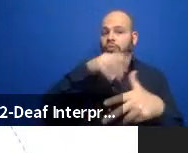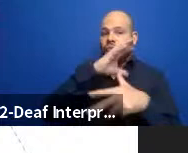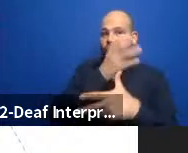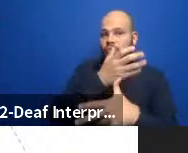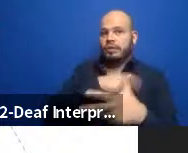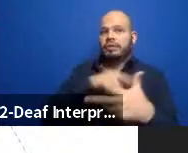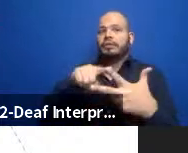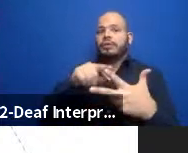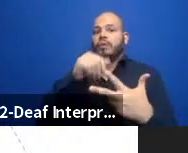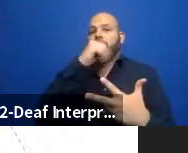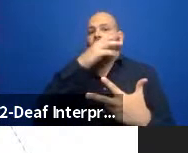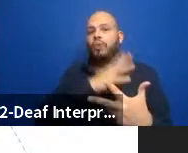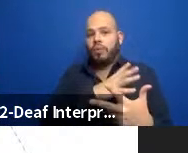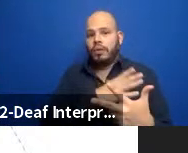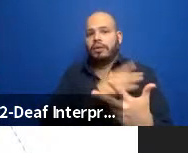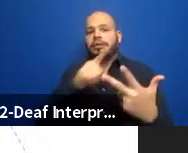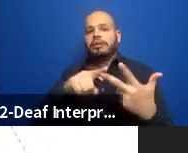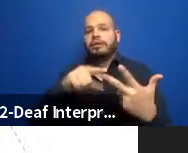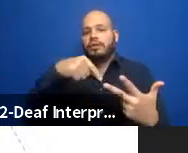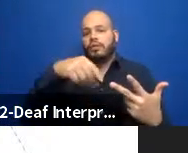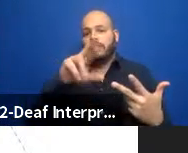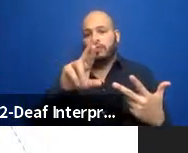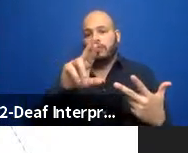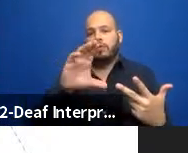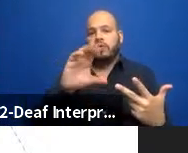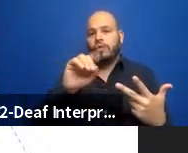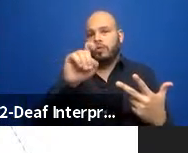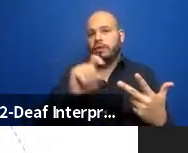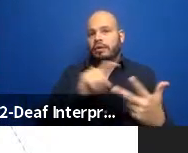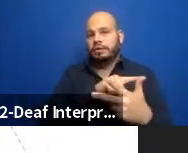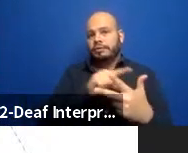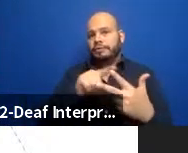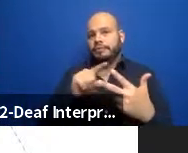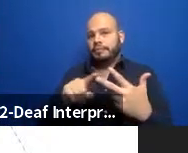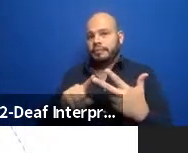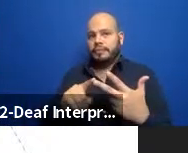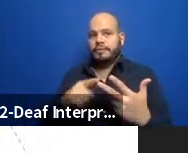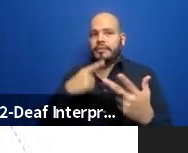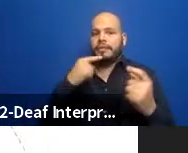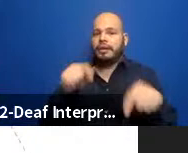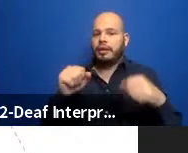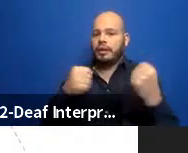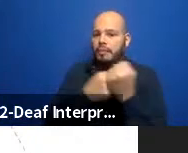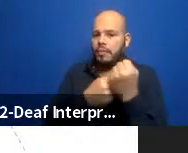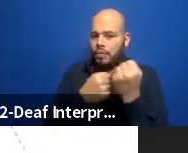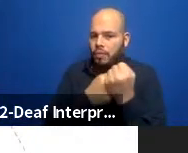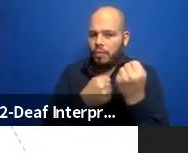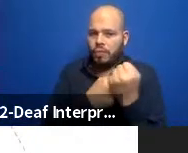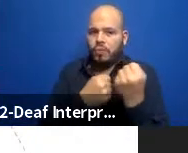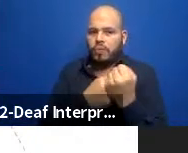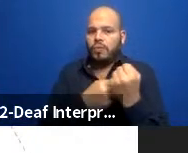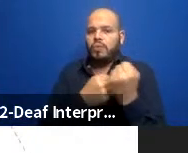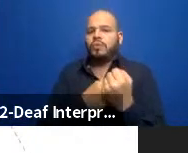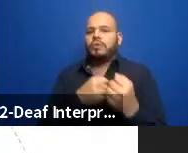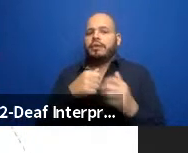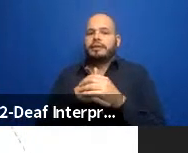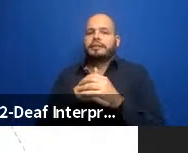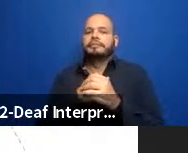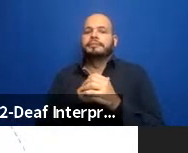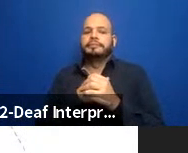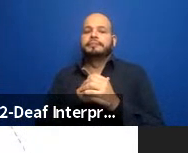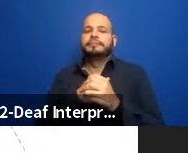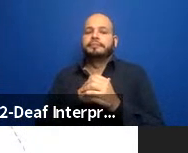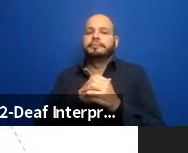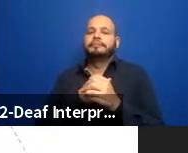on the slide reads, we can support rematriation and indigenous organizing in our community locally with a